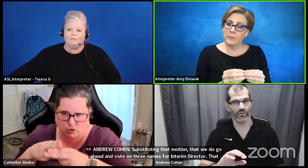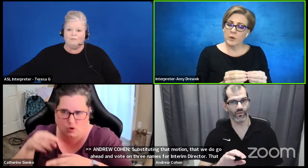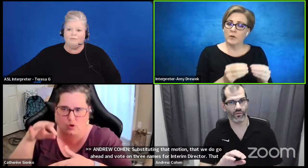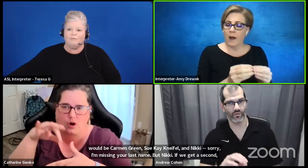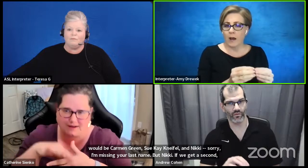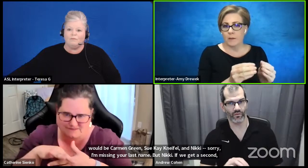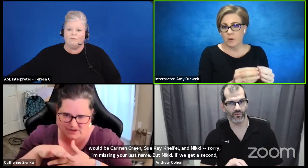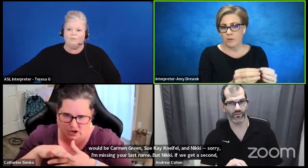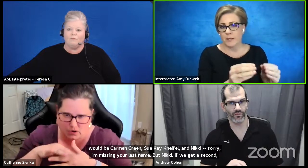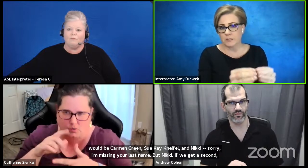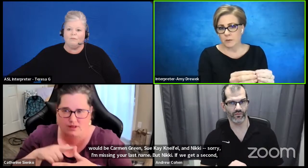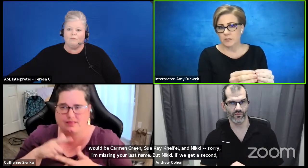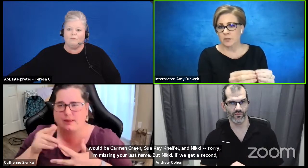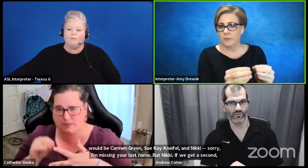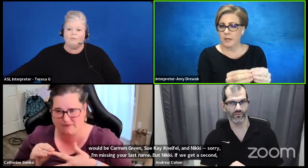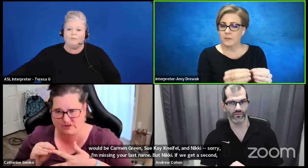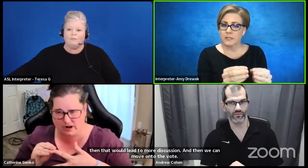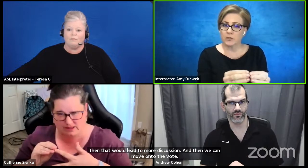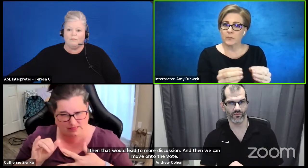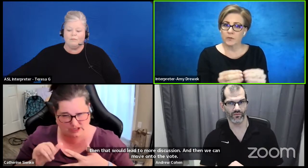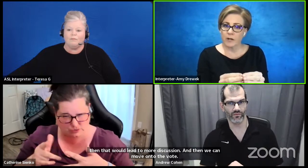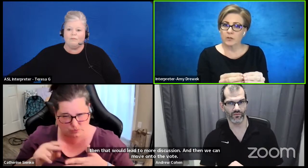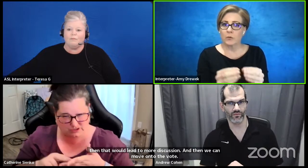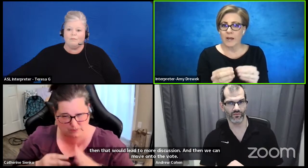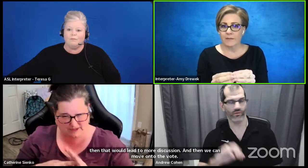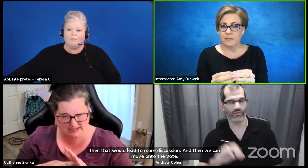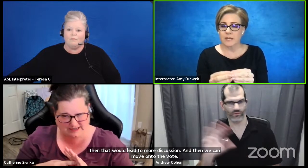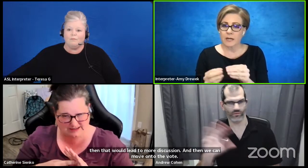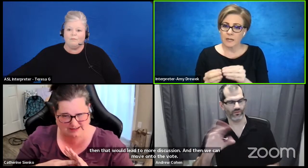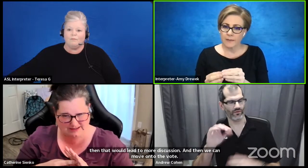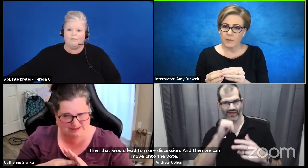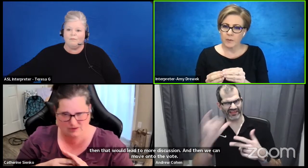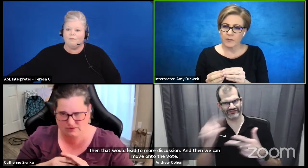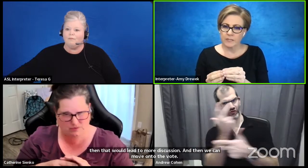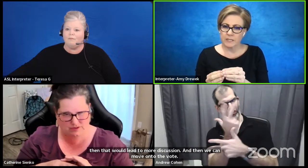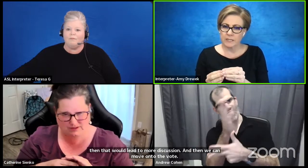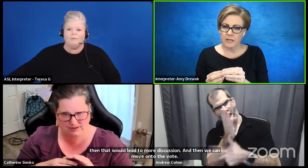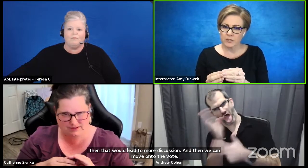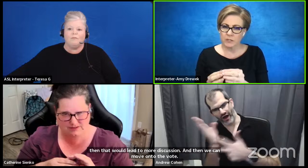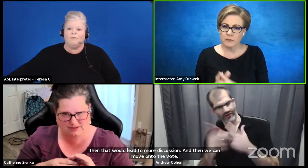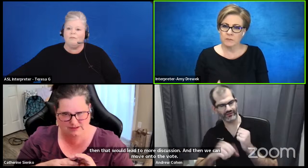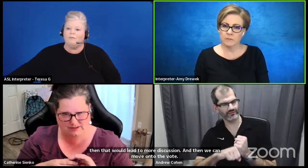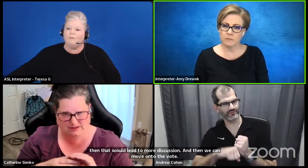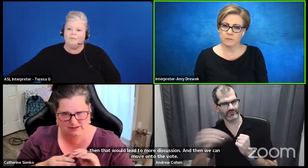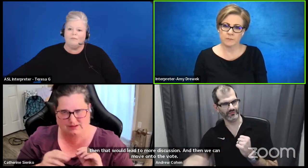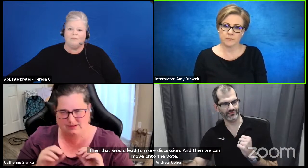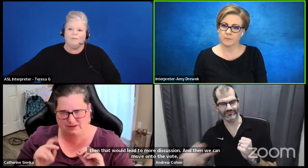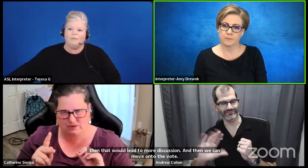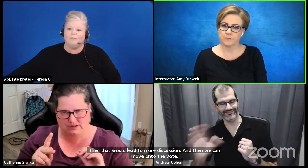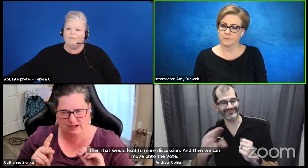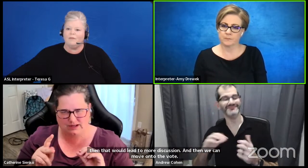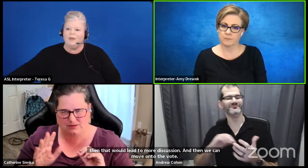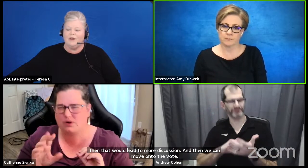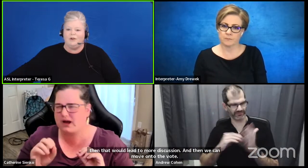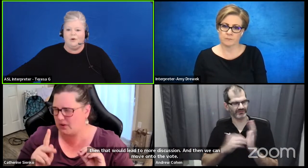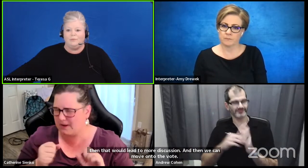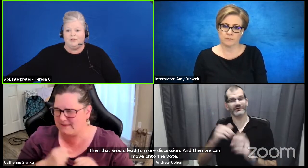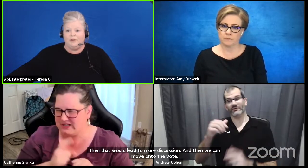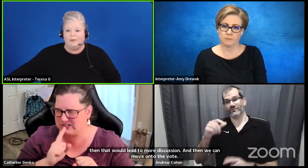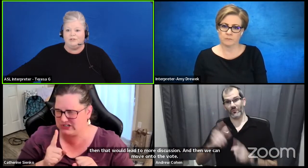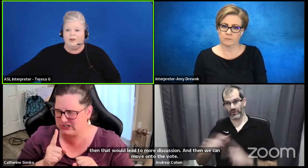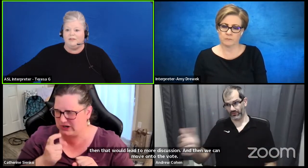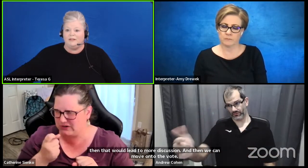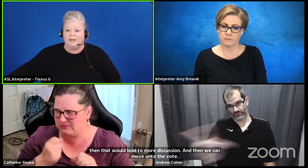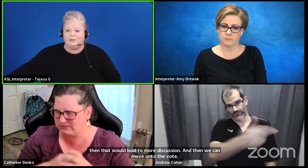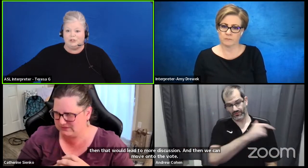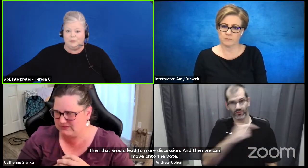you're saying someone would move, I move that so-and-so becomes the interim director. We have a second and then we move it to discussion? No, I'm sorry,